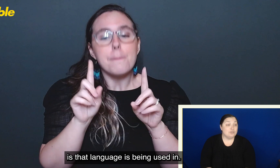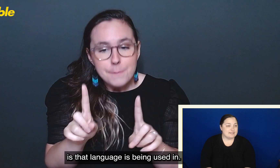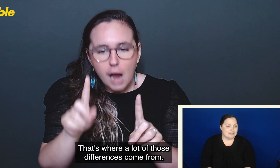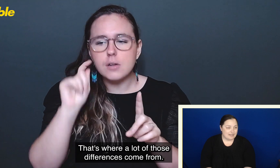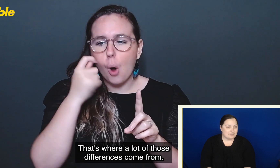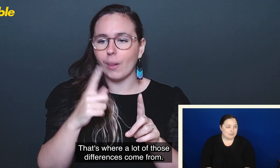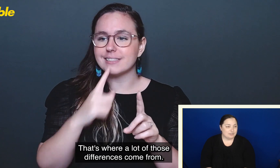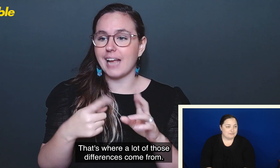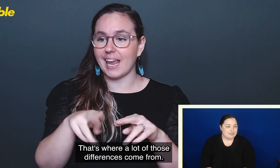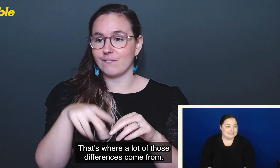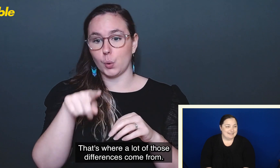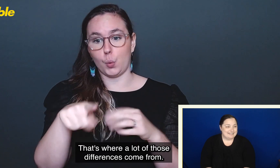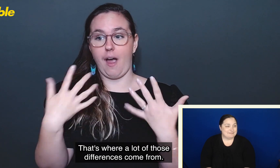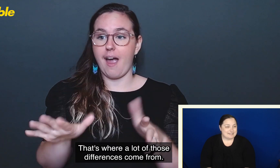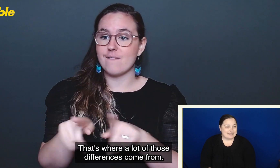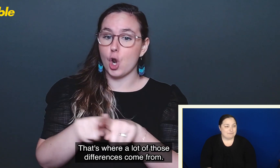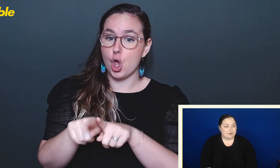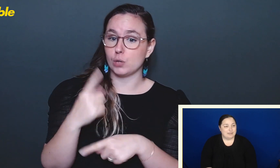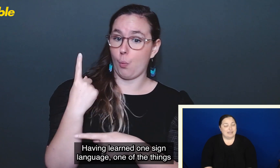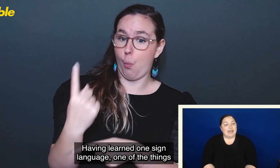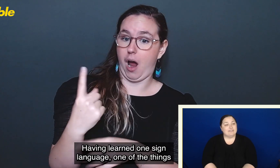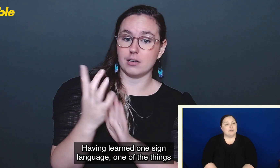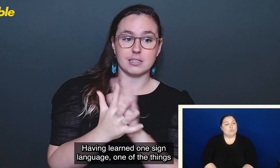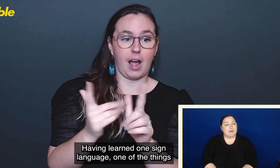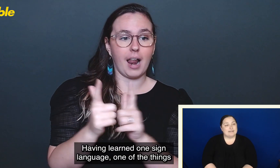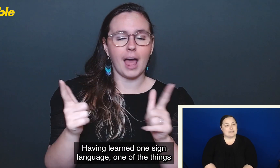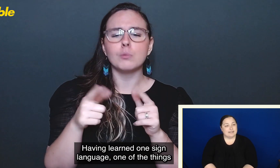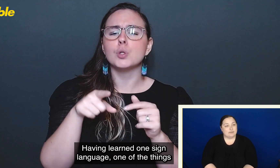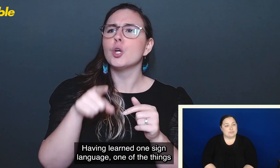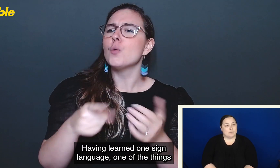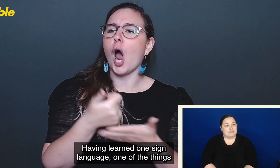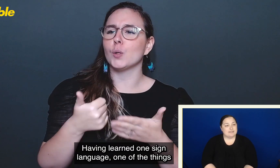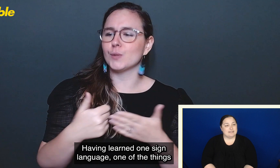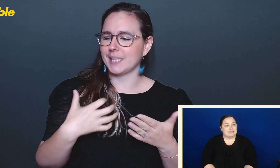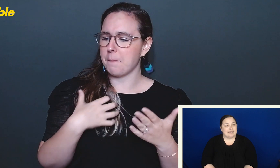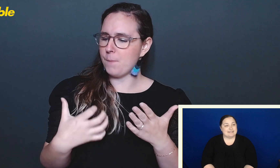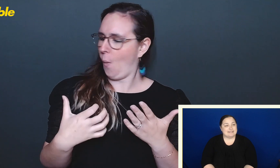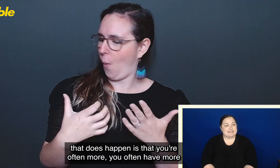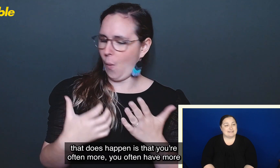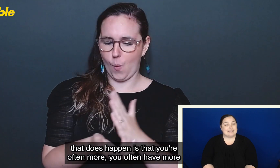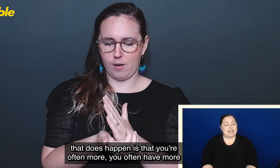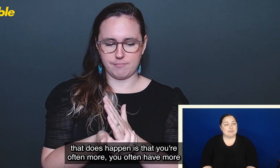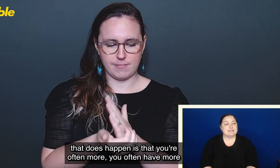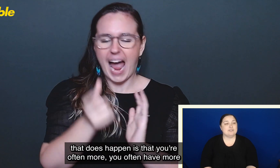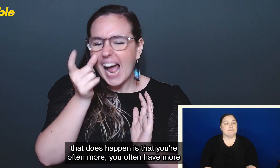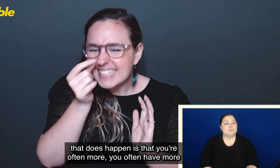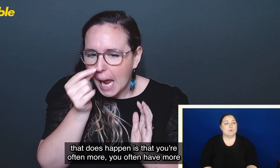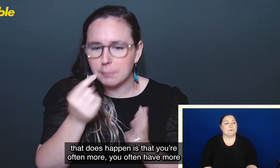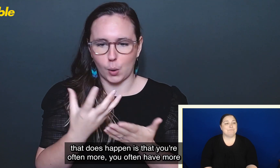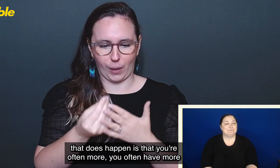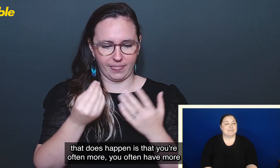being used in. That's where a lot of those differences come from. Having learned one sign language, one of the things that does happen is that you